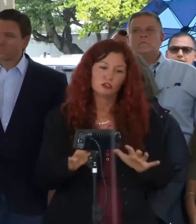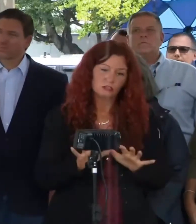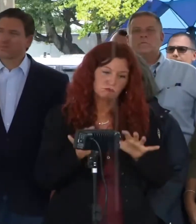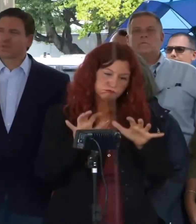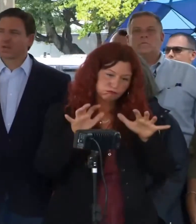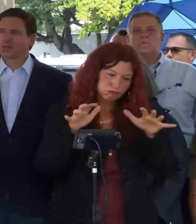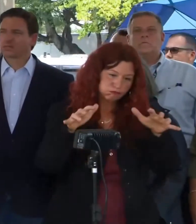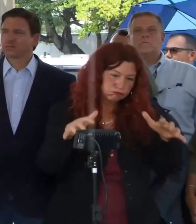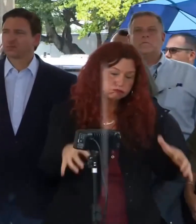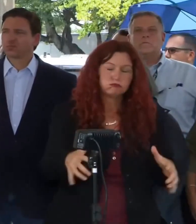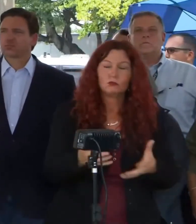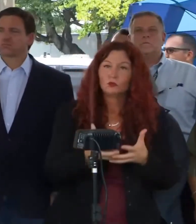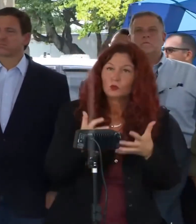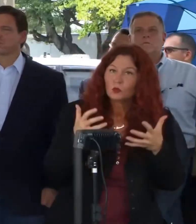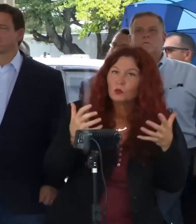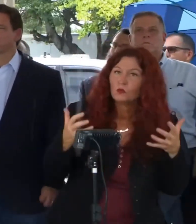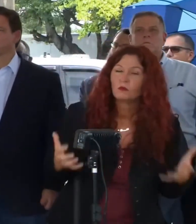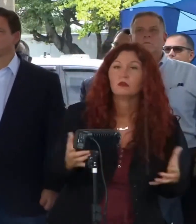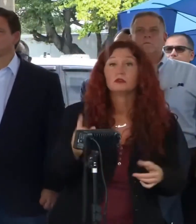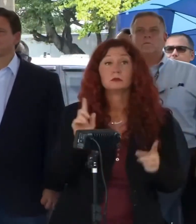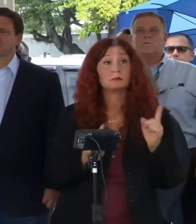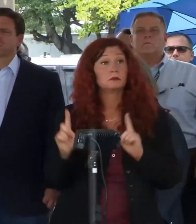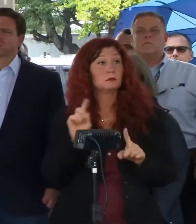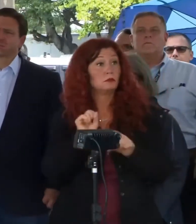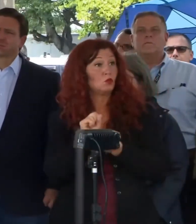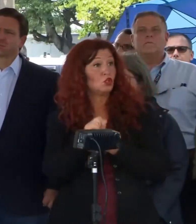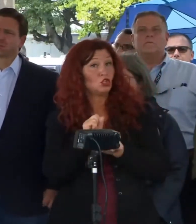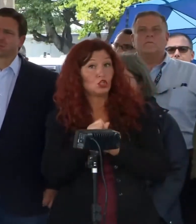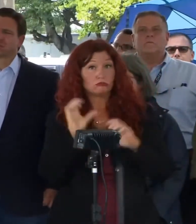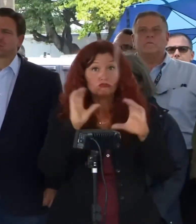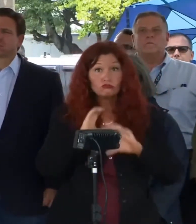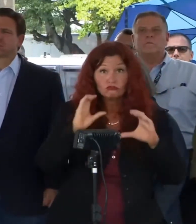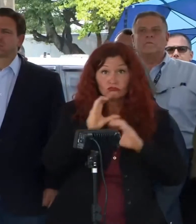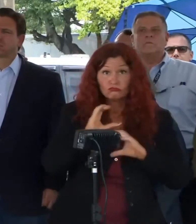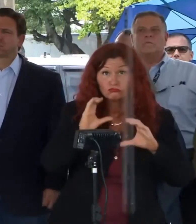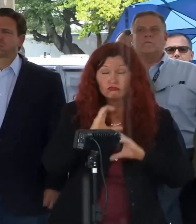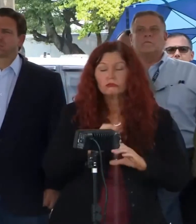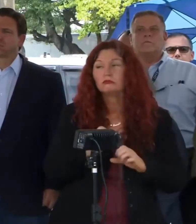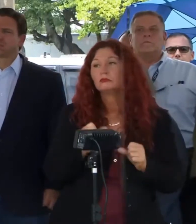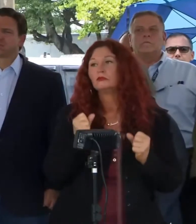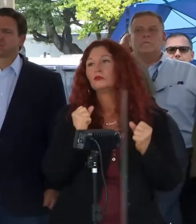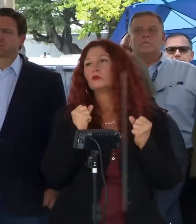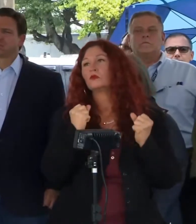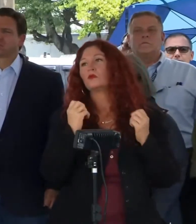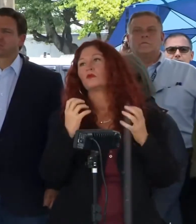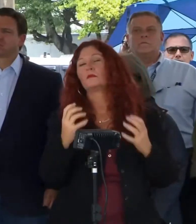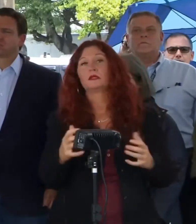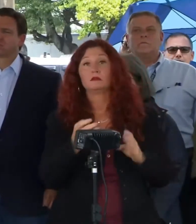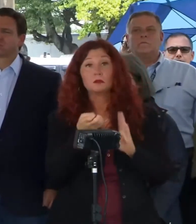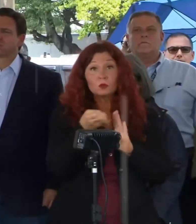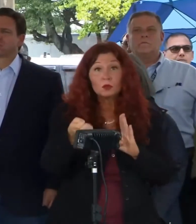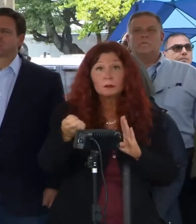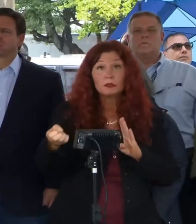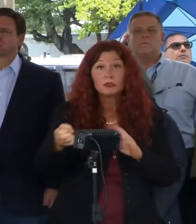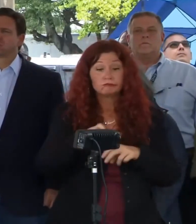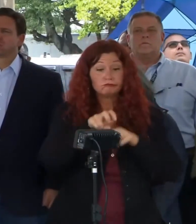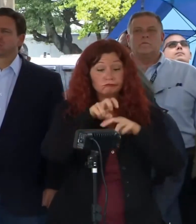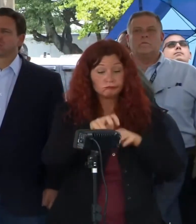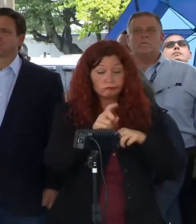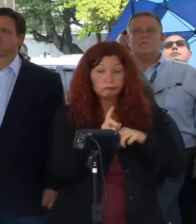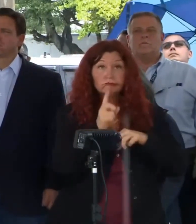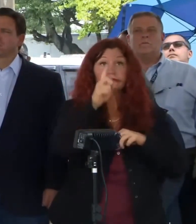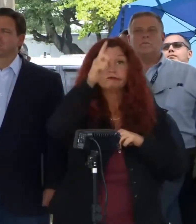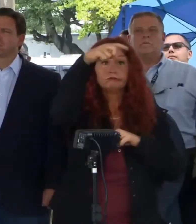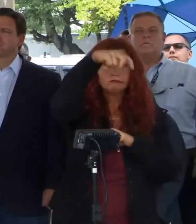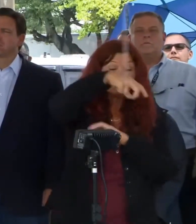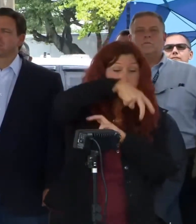of workers, rescue workers on the site working with cranes and taking off debris, and the work